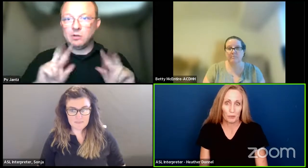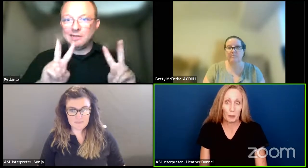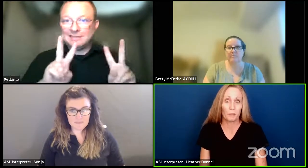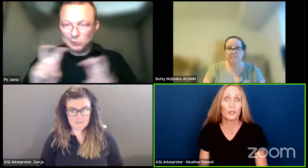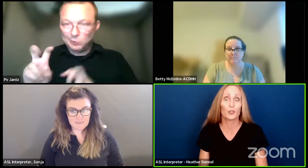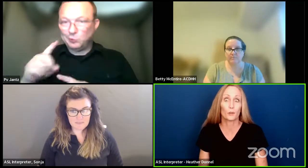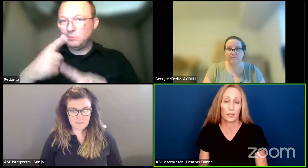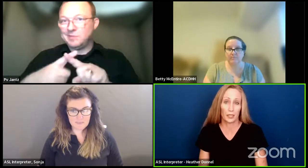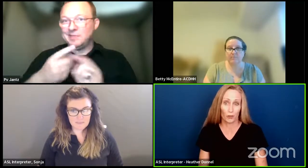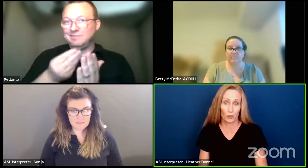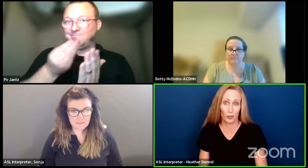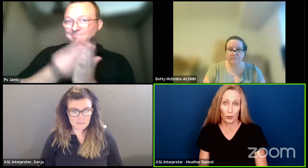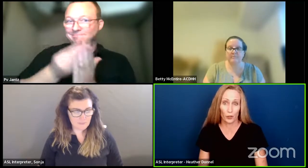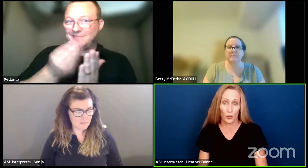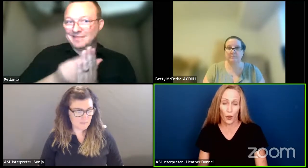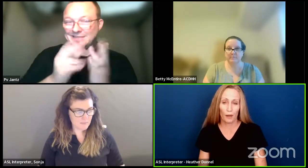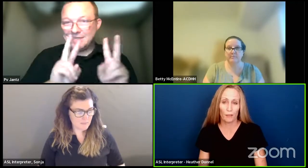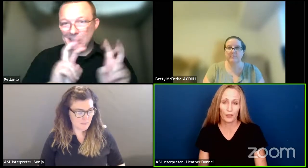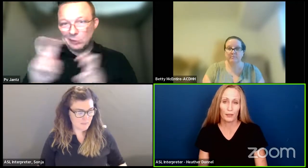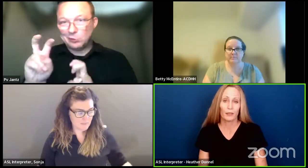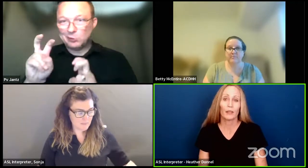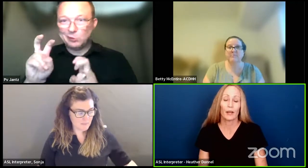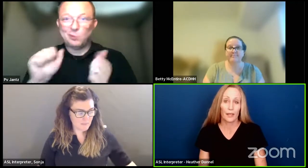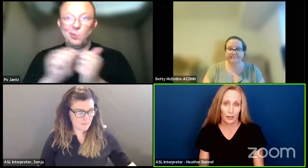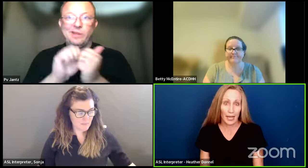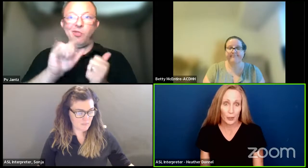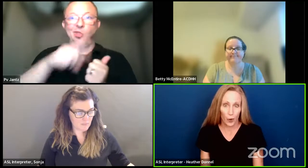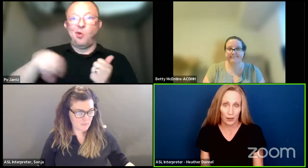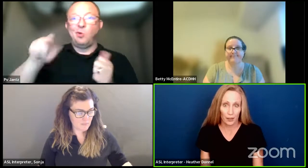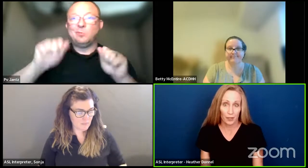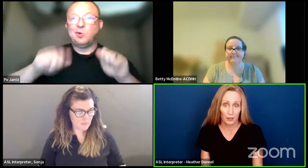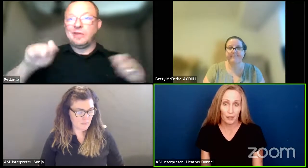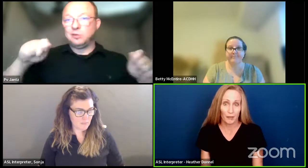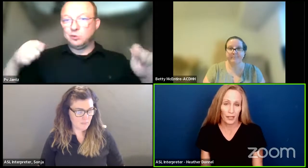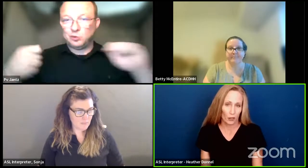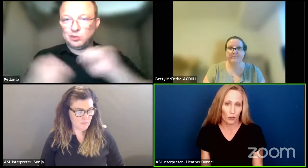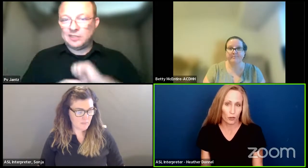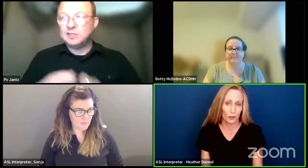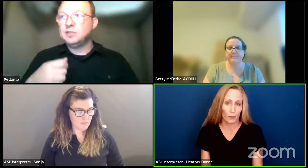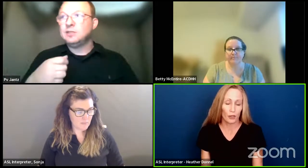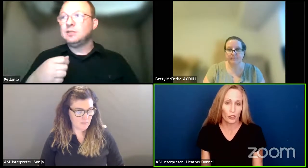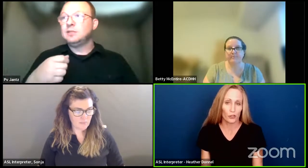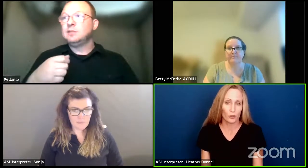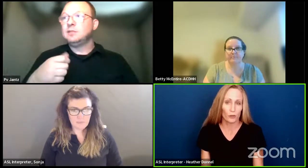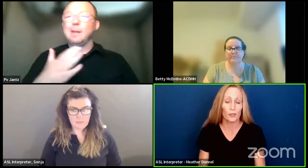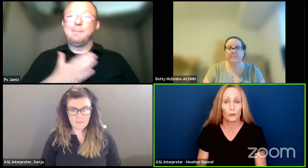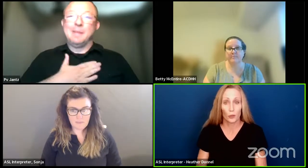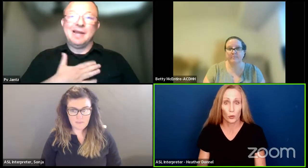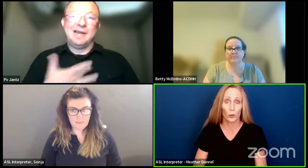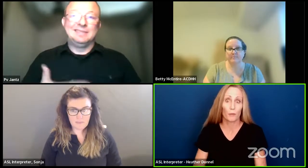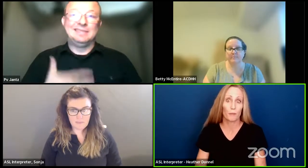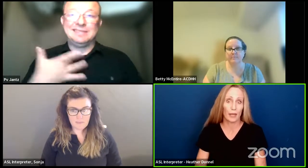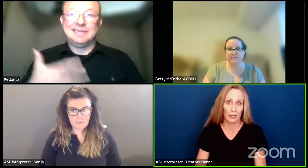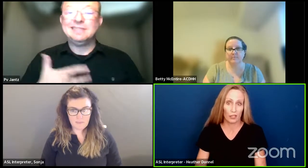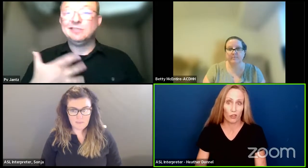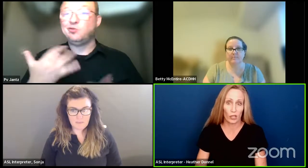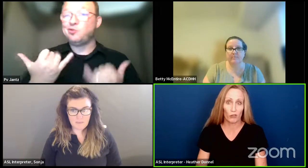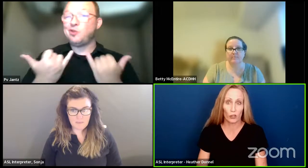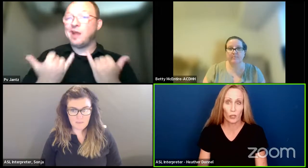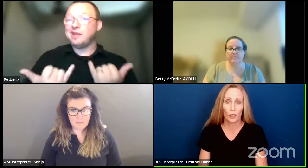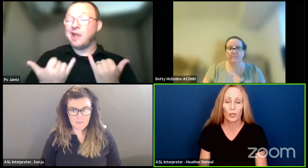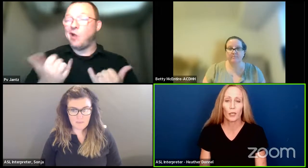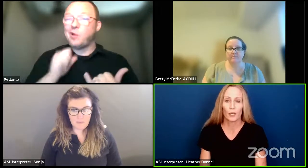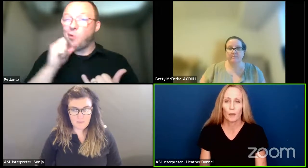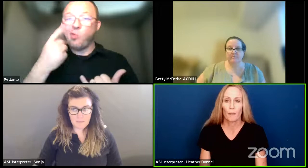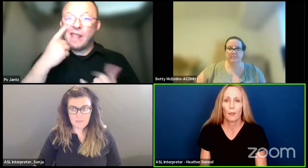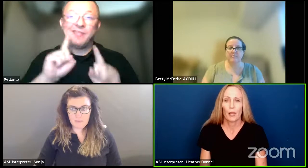also political potential issues as well, not as well as financial or budget issues to making that